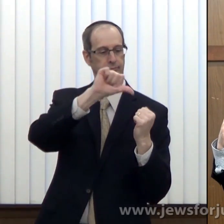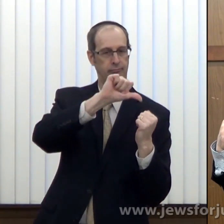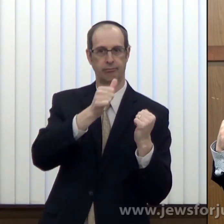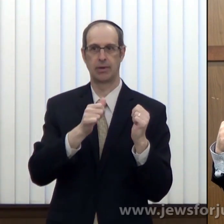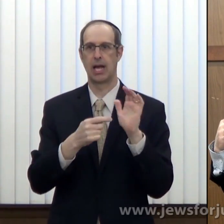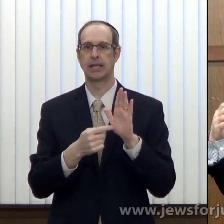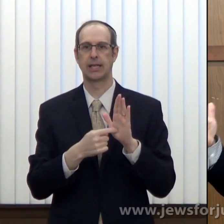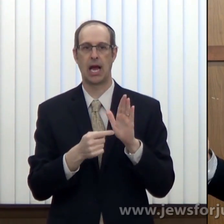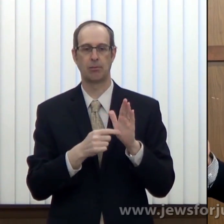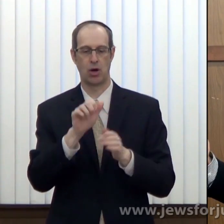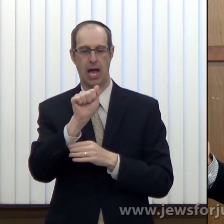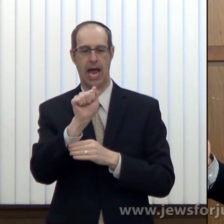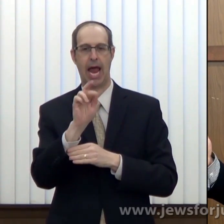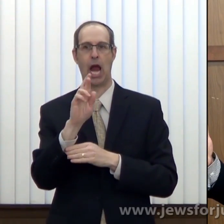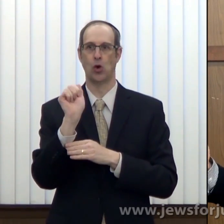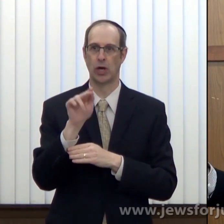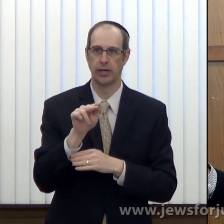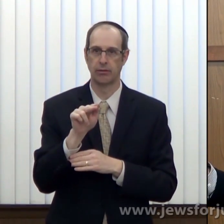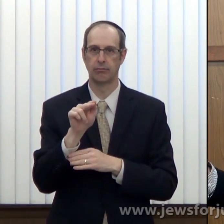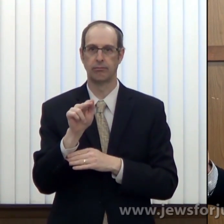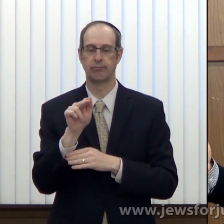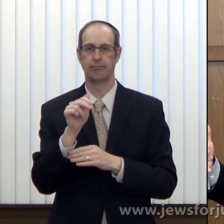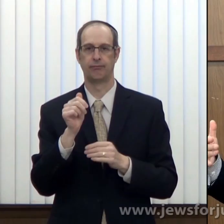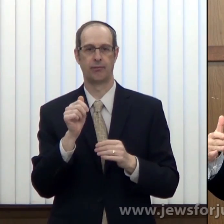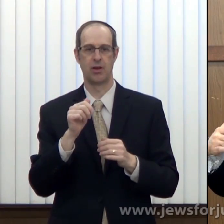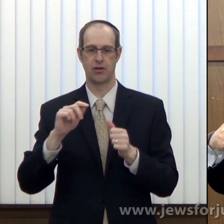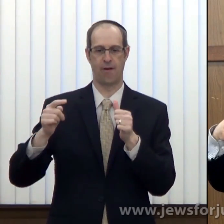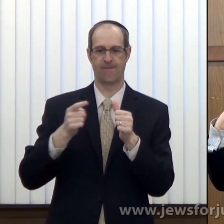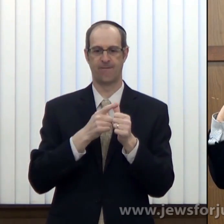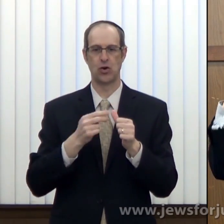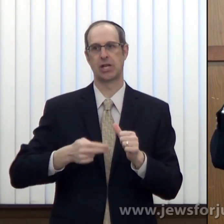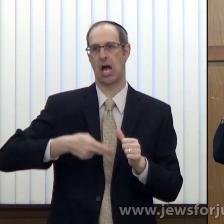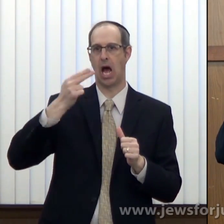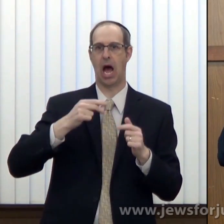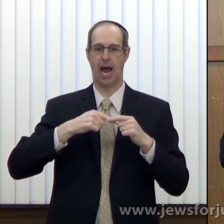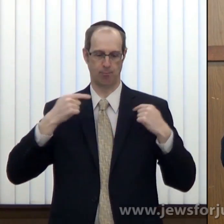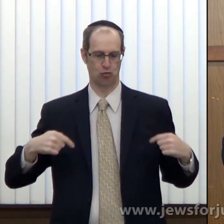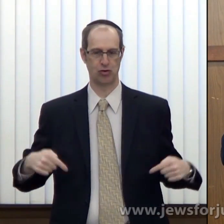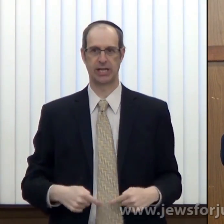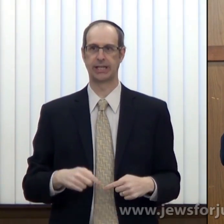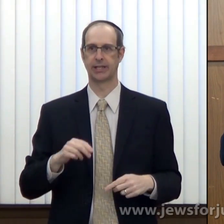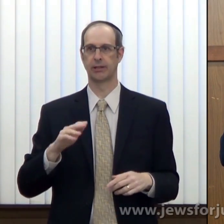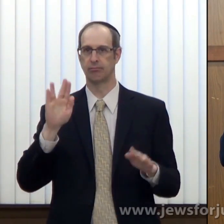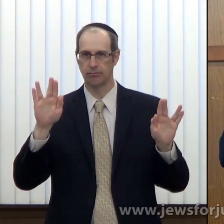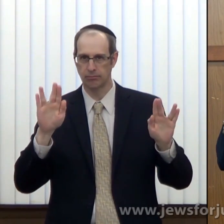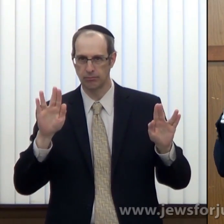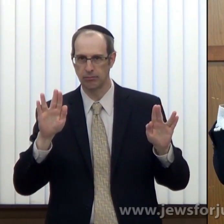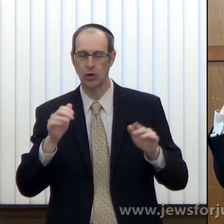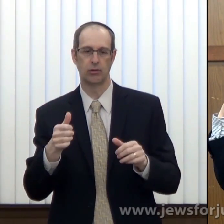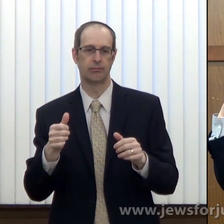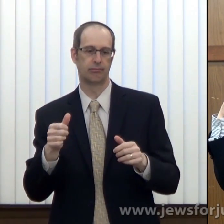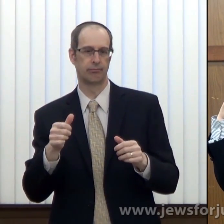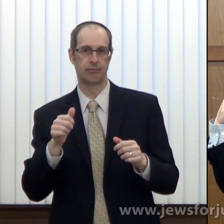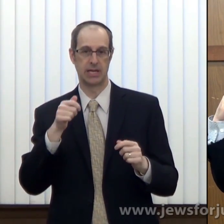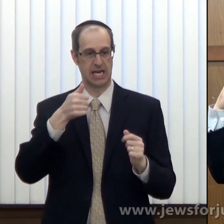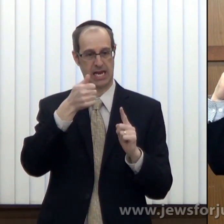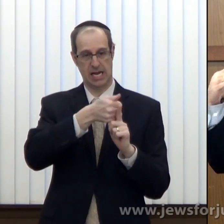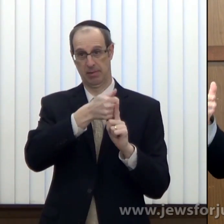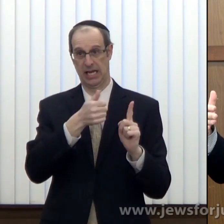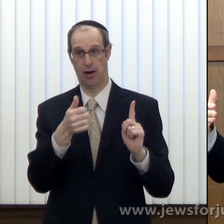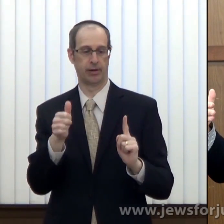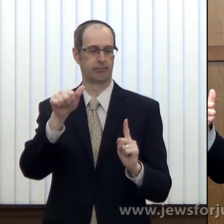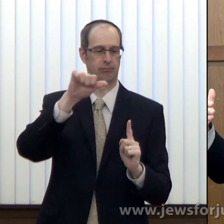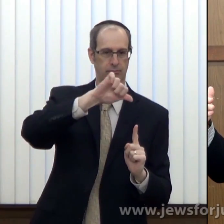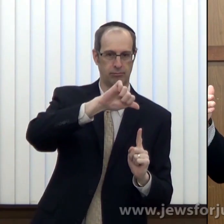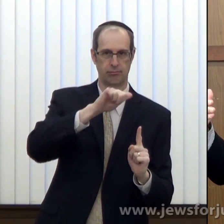example, Aaron, the first high priest, right, was anointed with oil. So the high